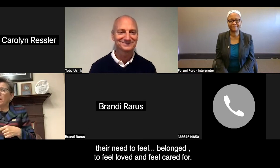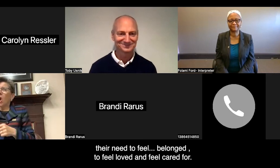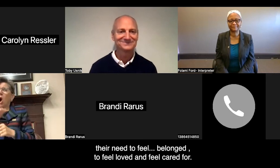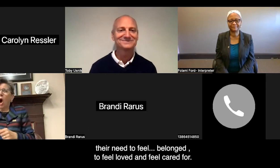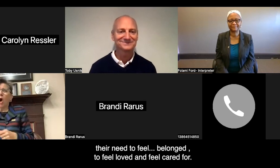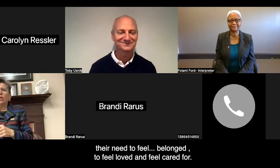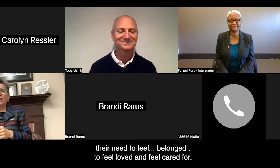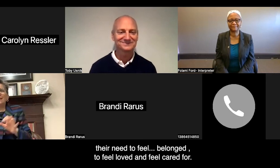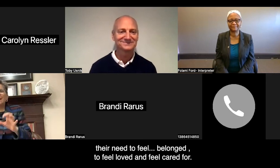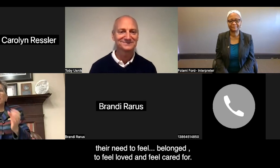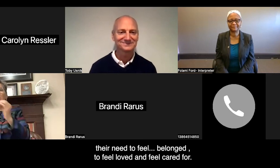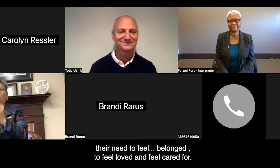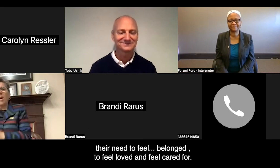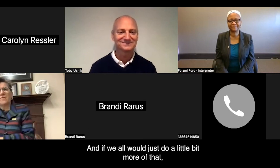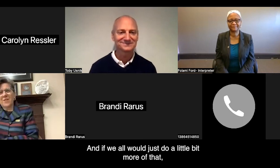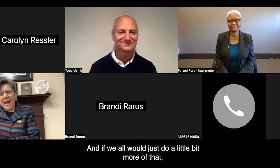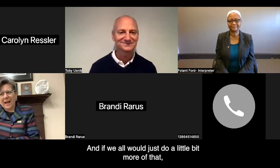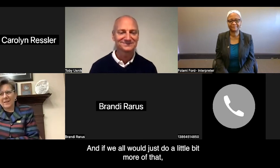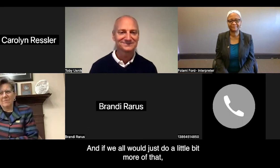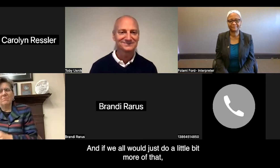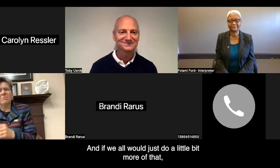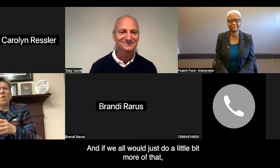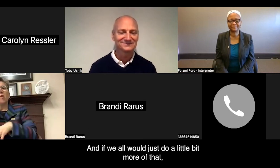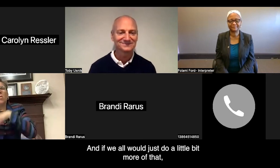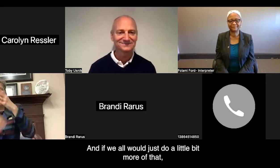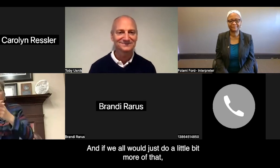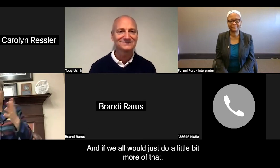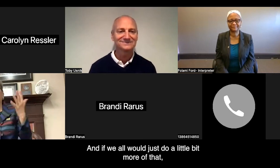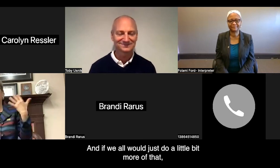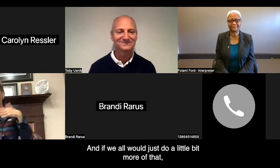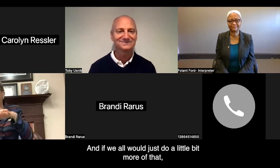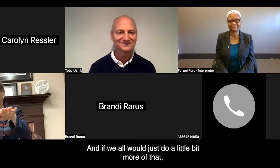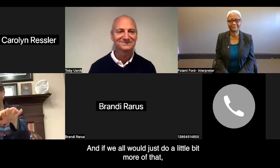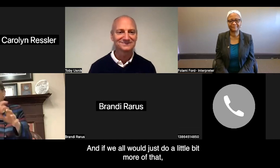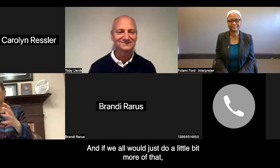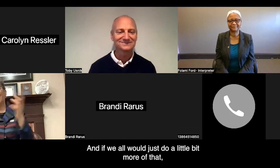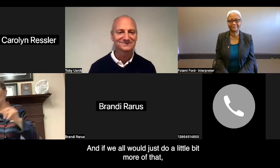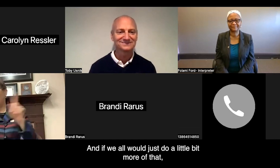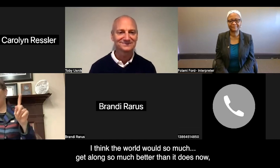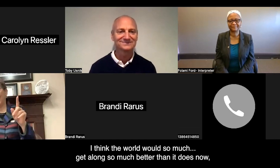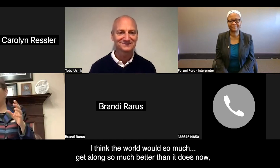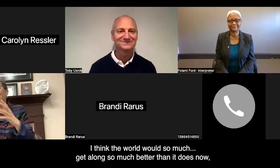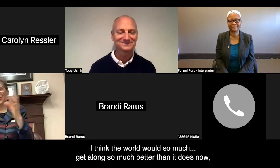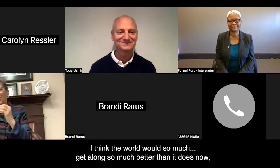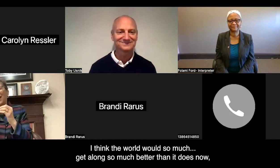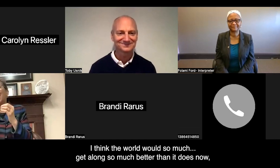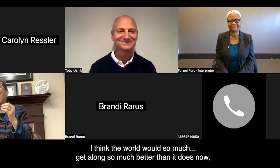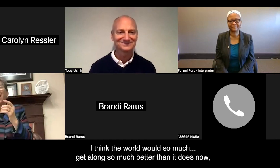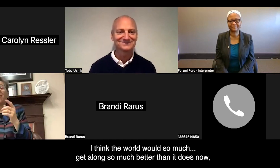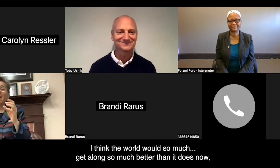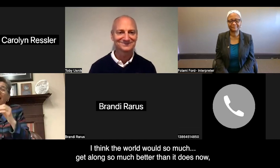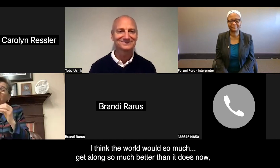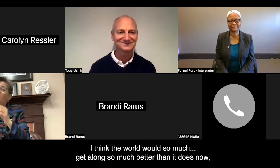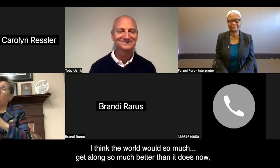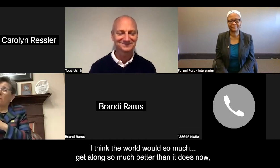cared for. And if we all would just do a little bit more of that, I think the world would so much get along